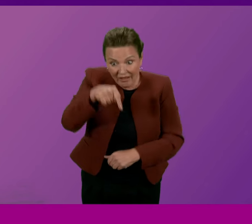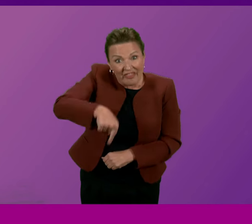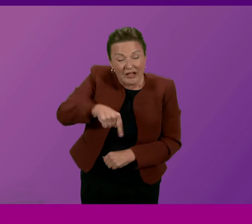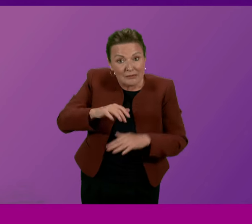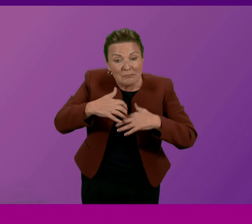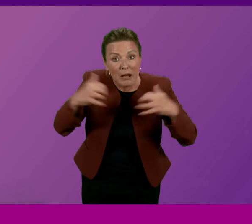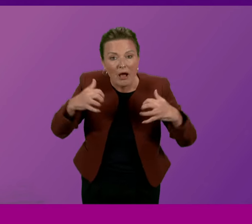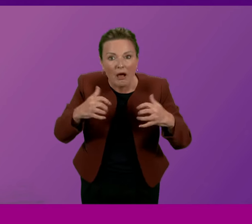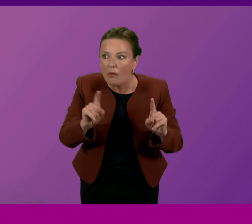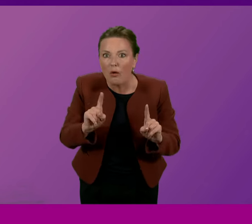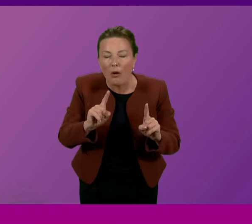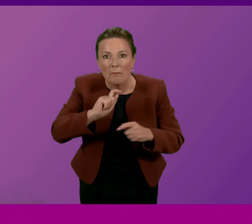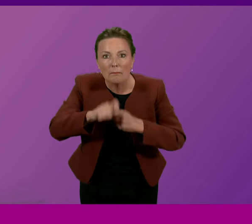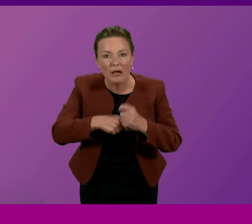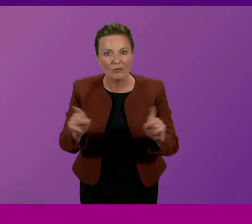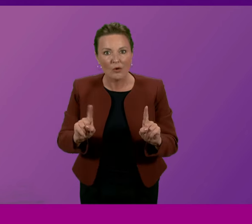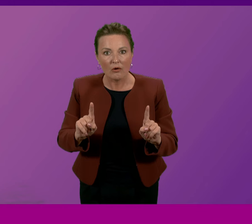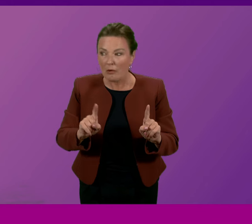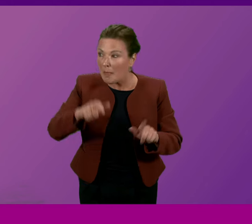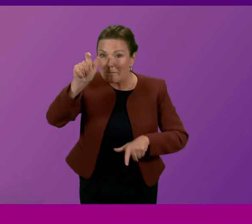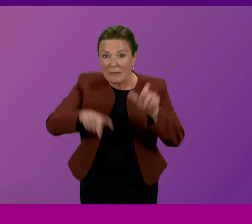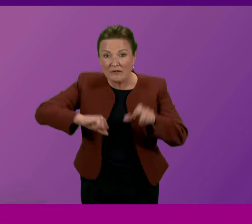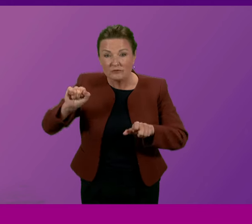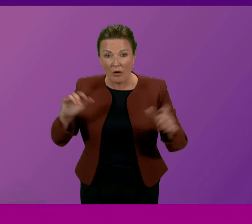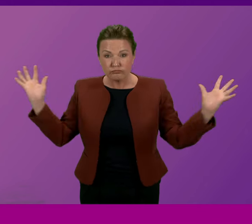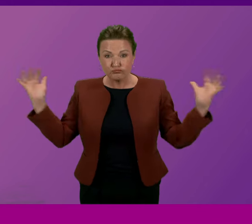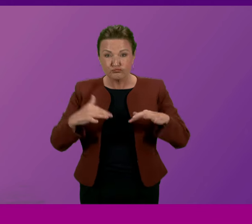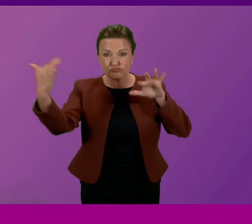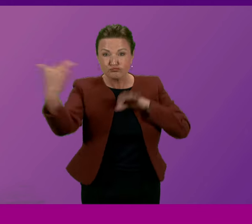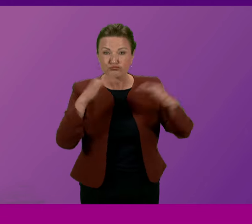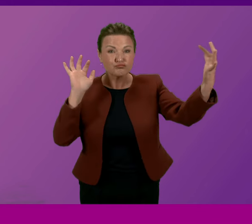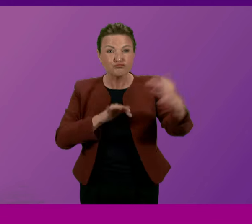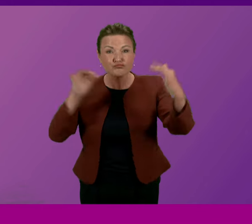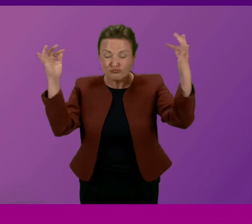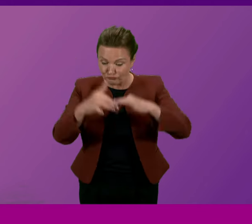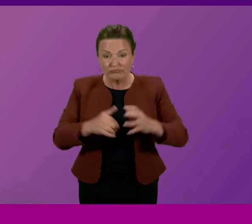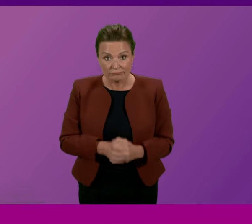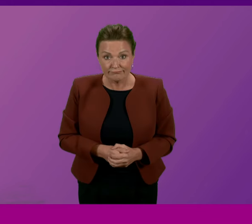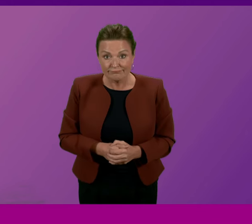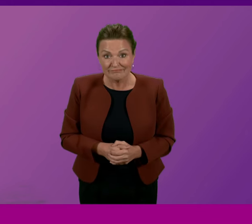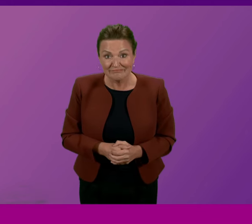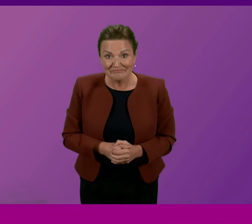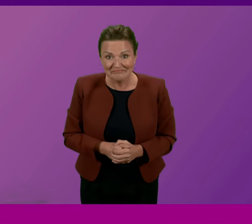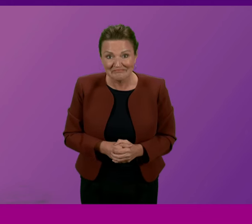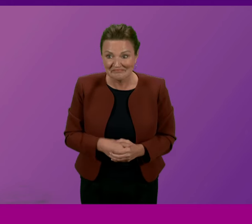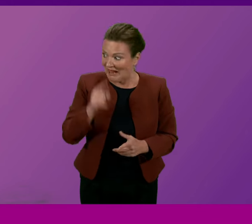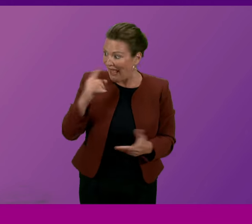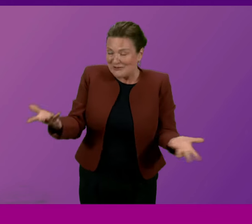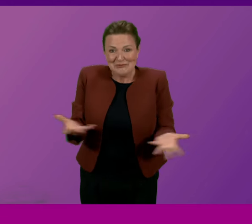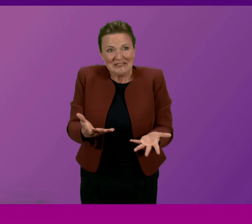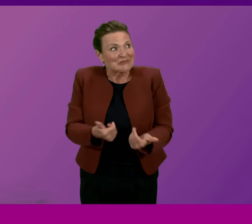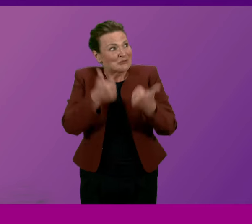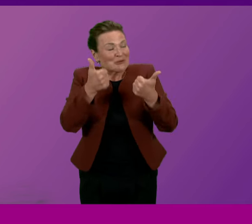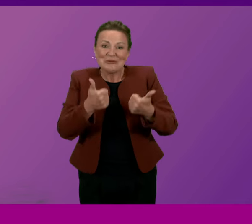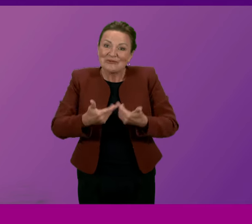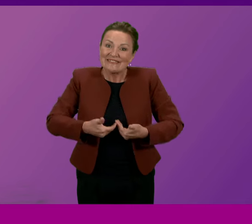Parliament became the gathering place for the people of Scotland. On days of joy, like today,